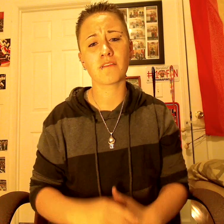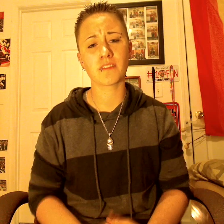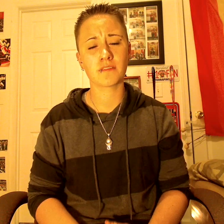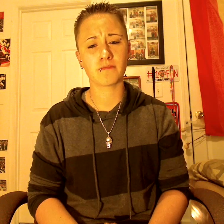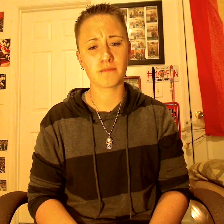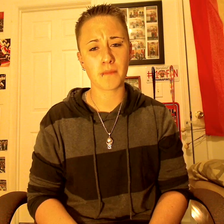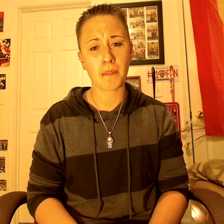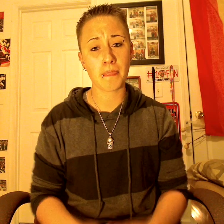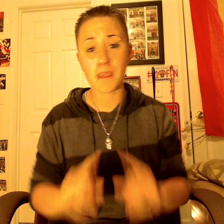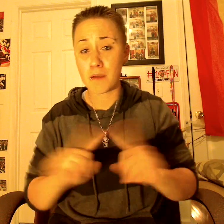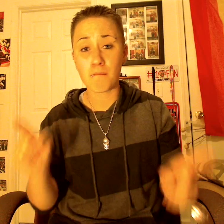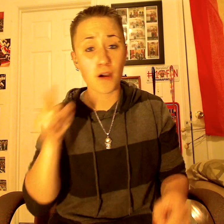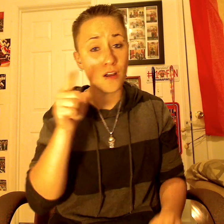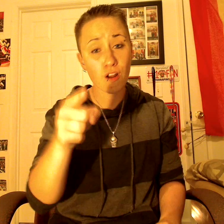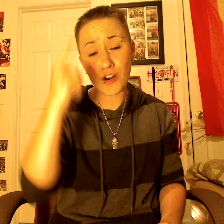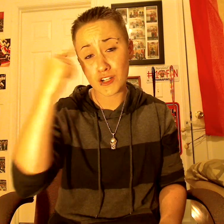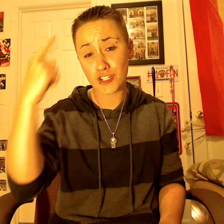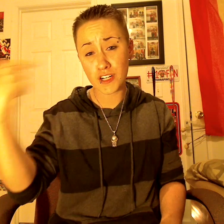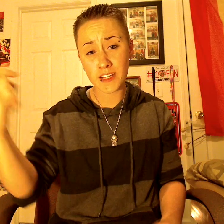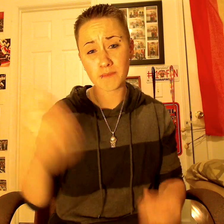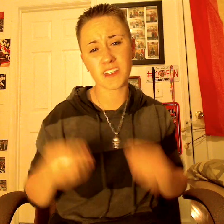above. But her